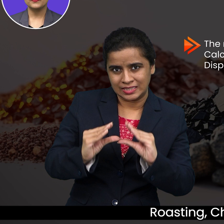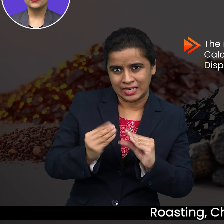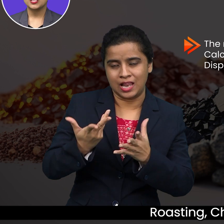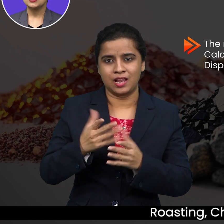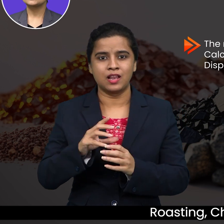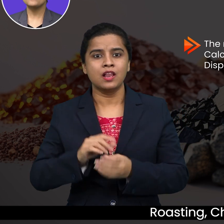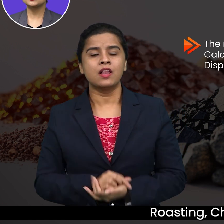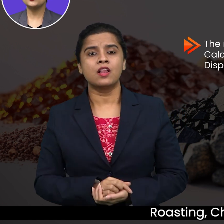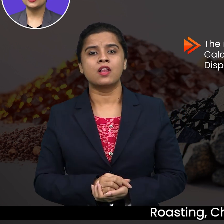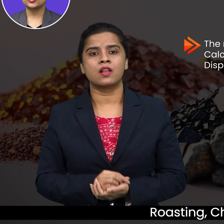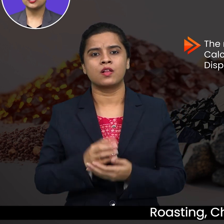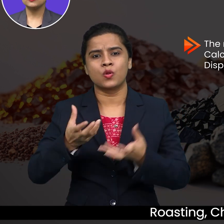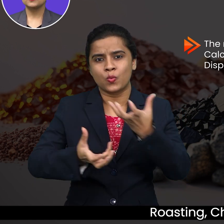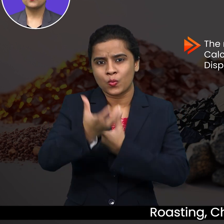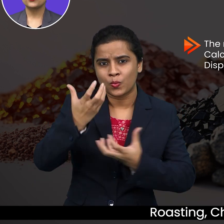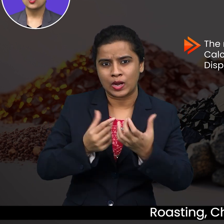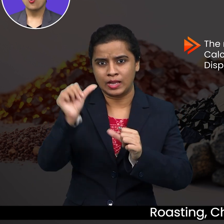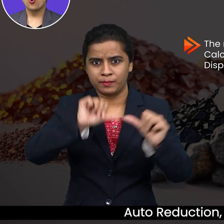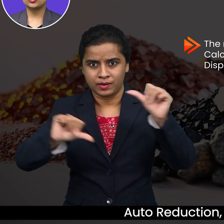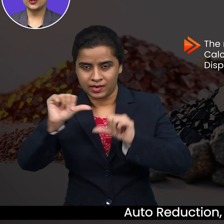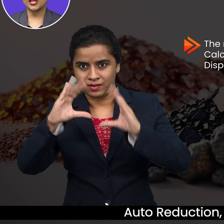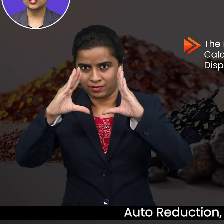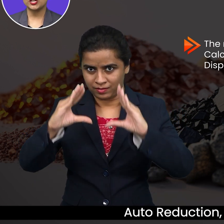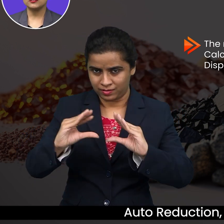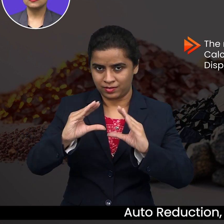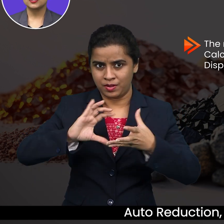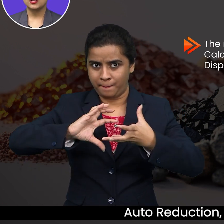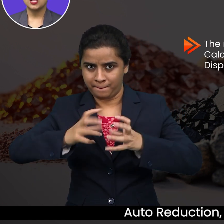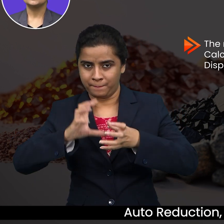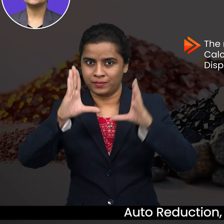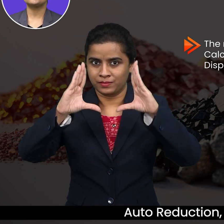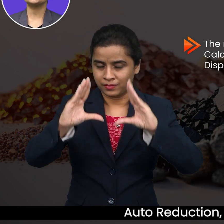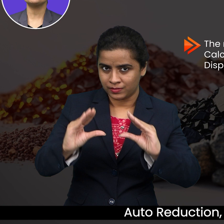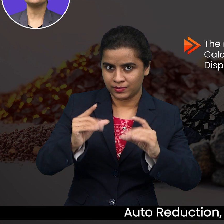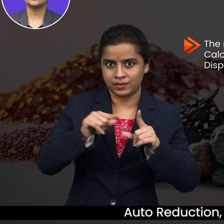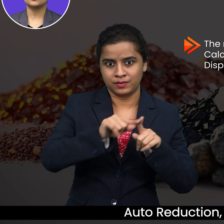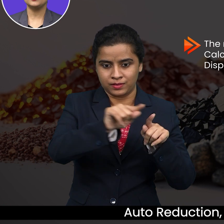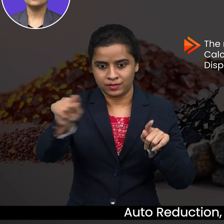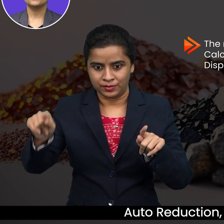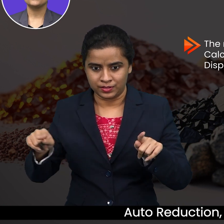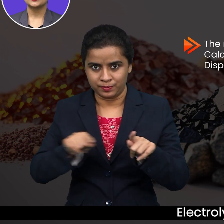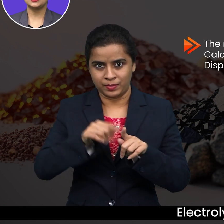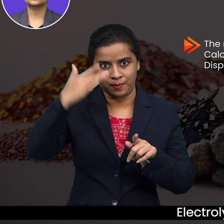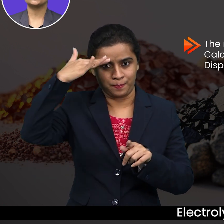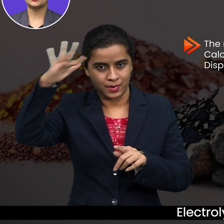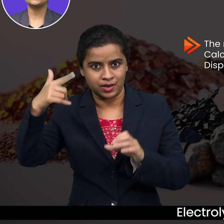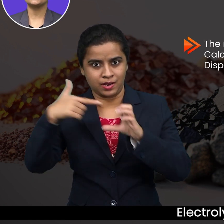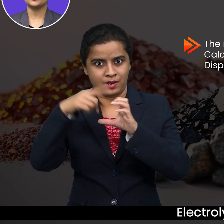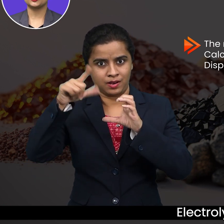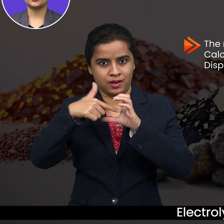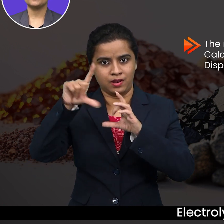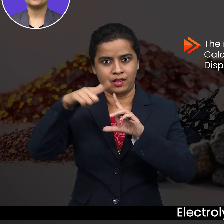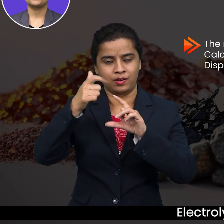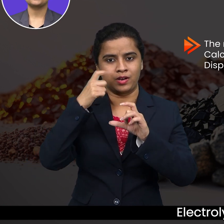roasting, chemical reduction, auto-reduction, displacement method,